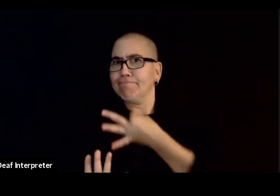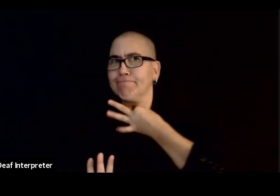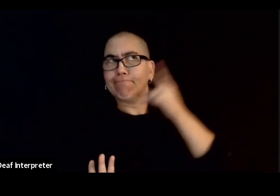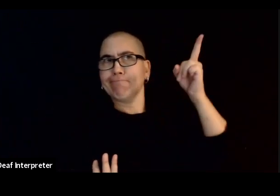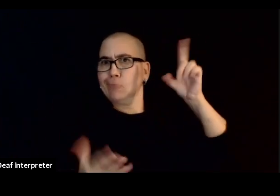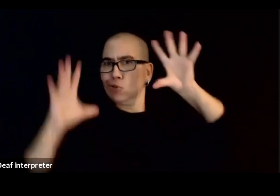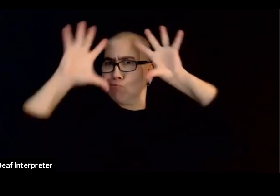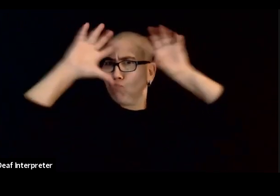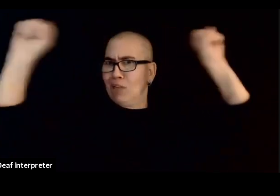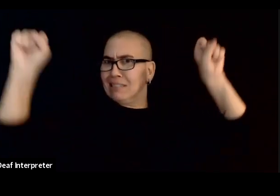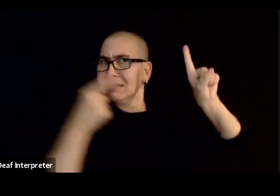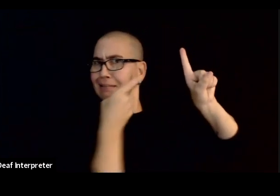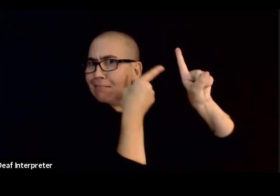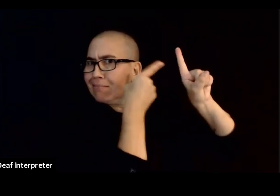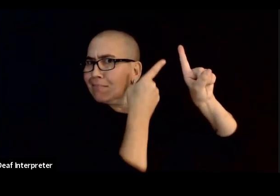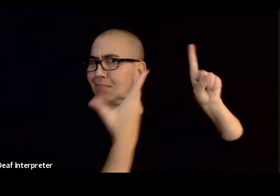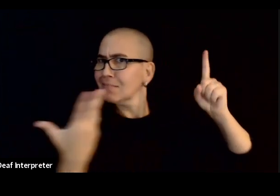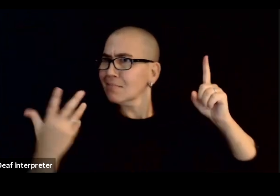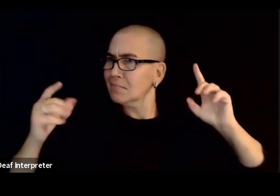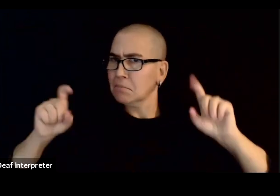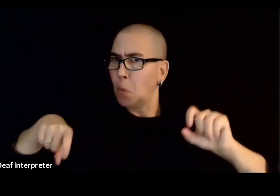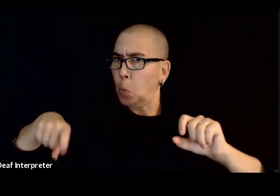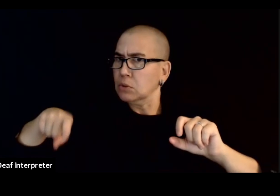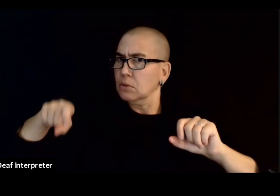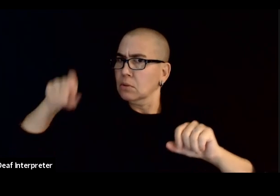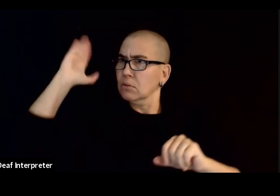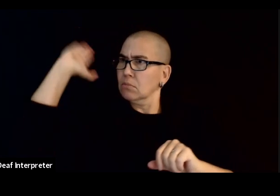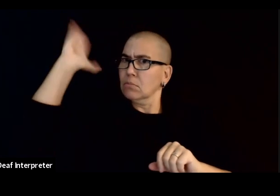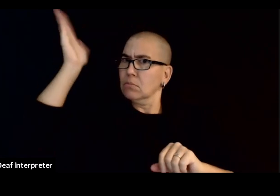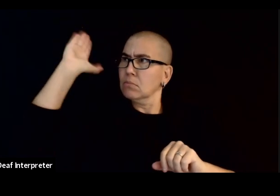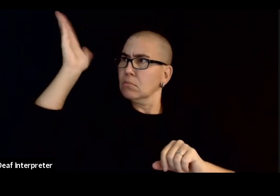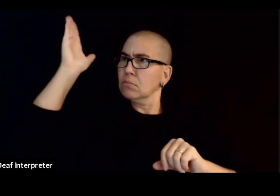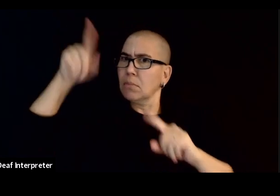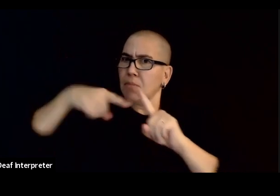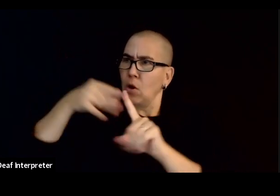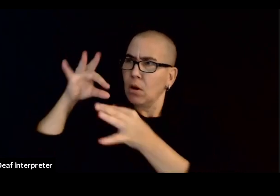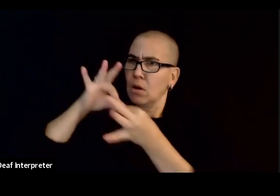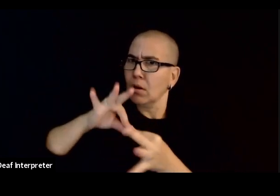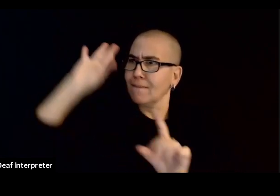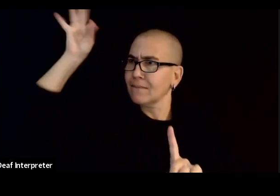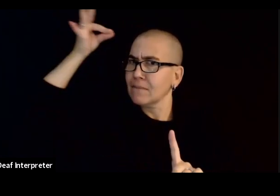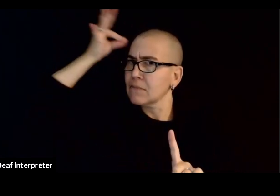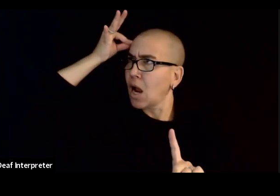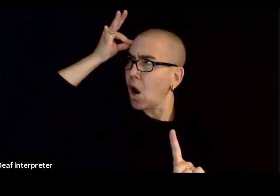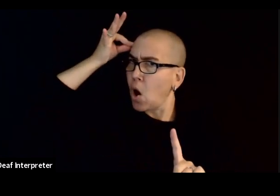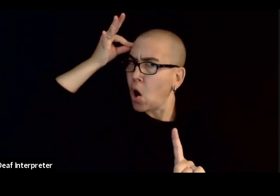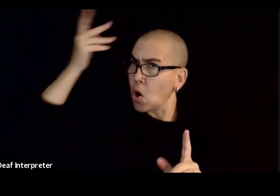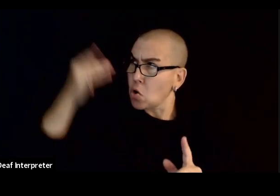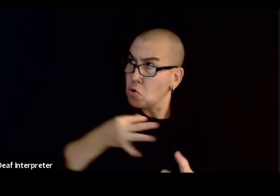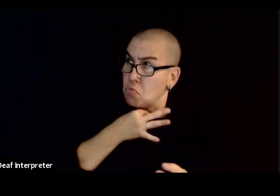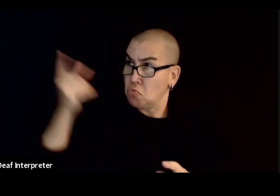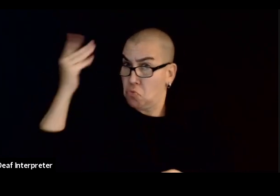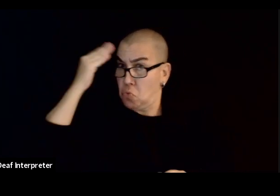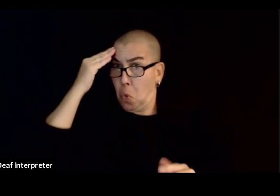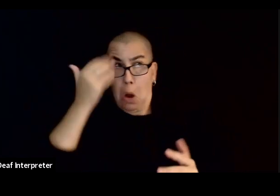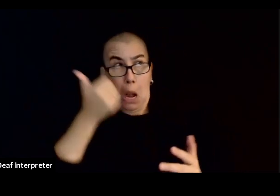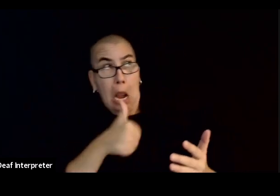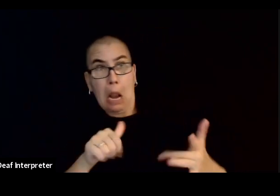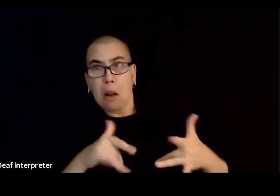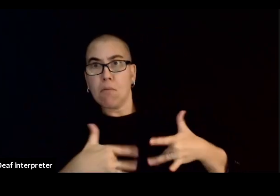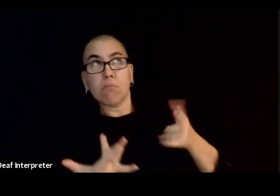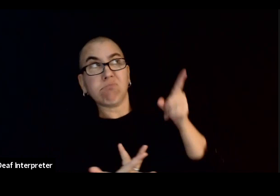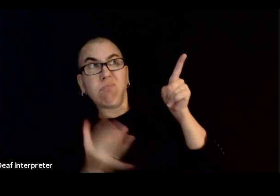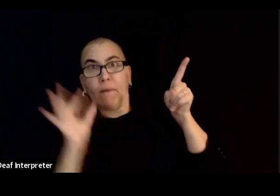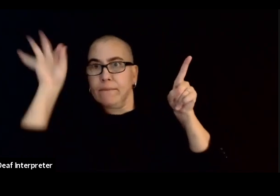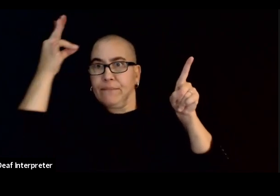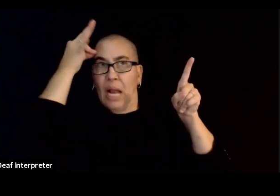testing update at the federal level. Are you able to share of what you know? Are there any changes that could be happening within the state? And really,